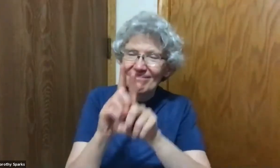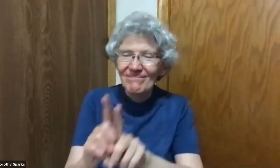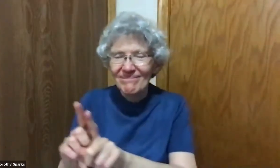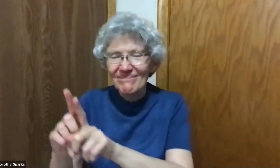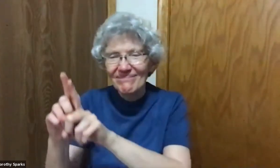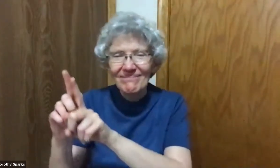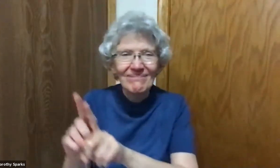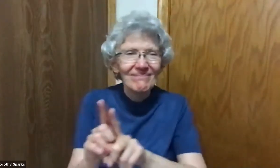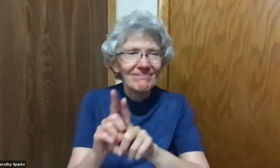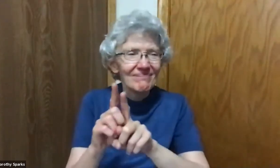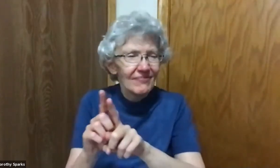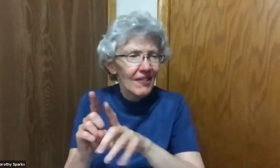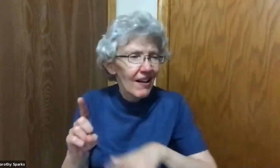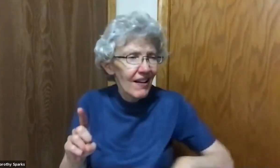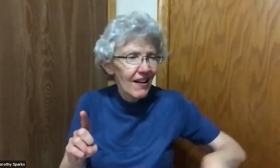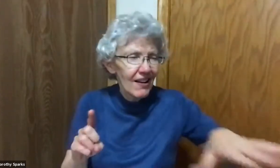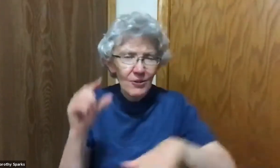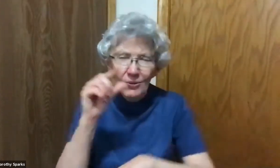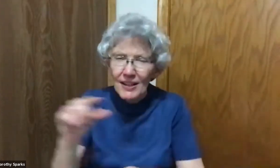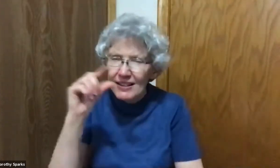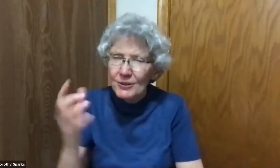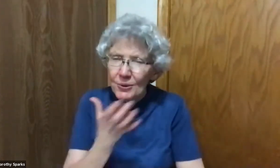I will not lack for anything.